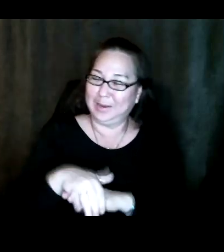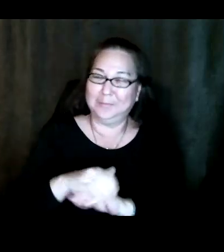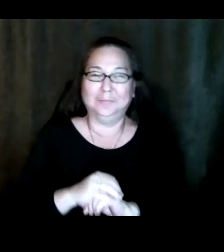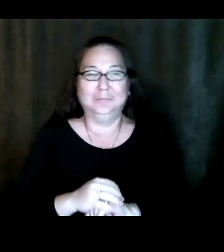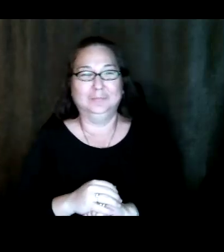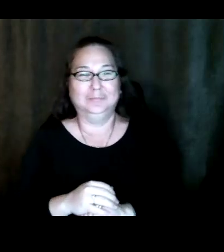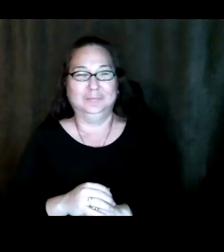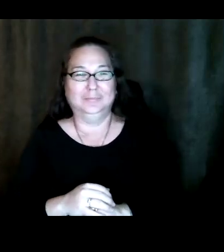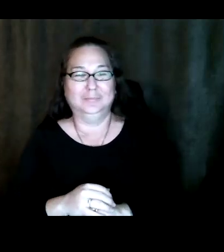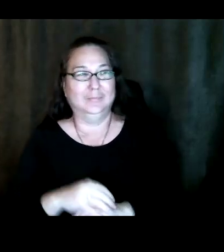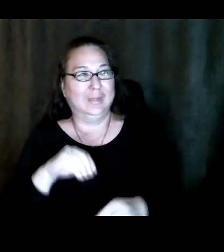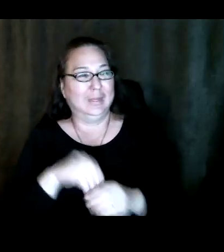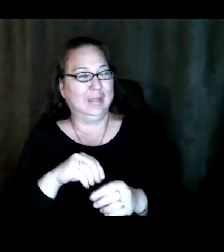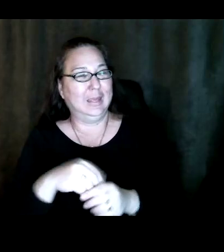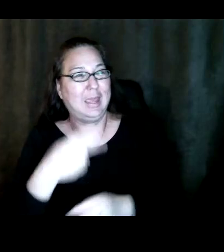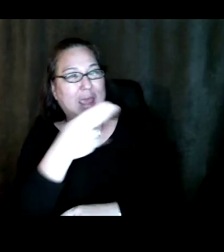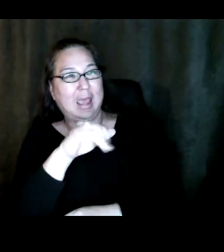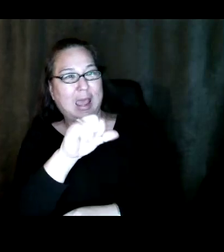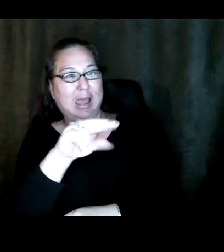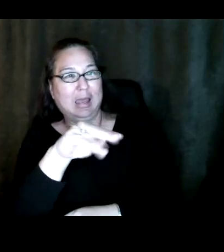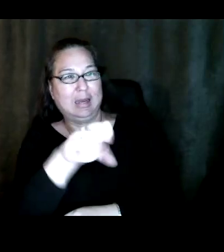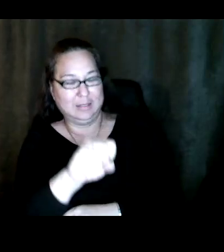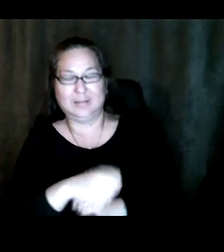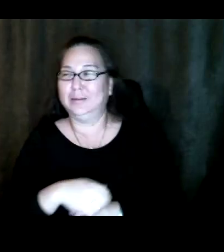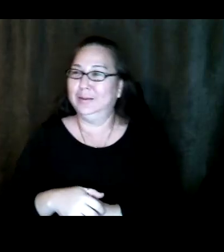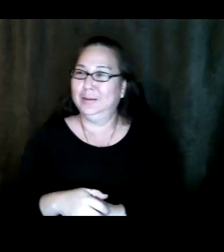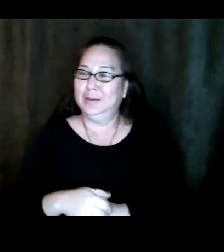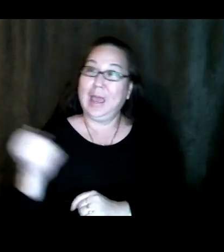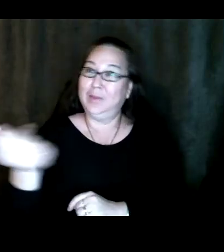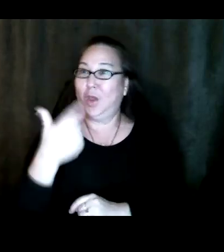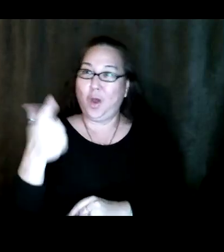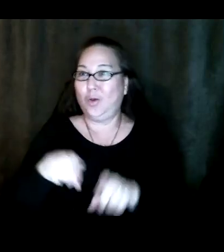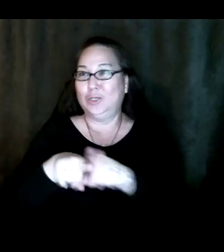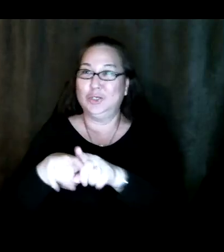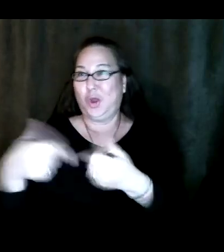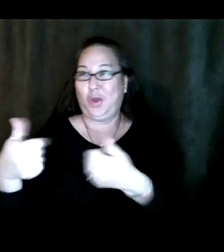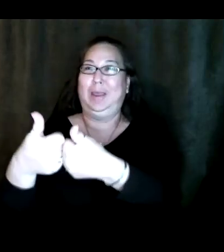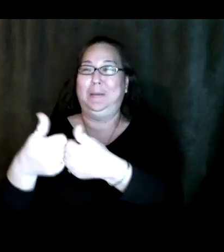In Hyannis. Congratulations. Thank you. It's like the all-star game. Thank